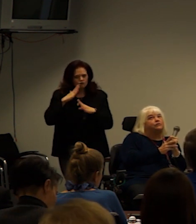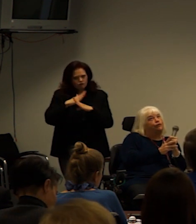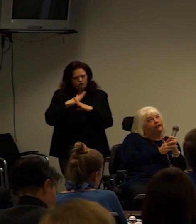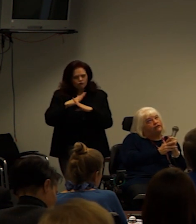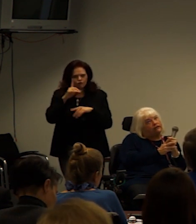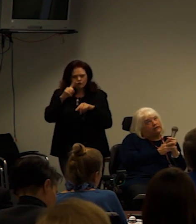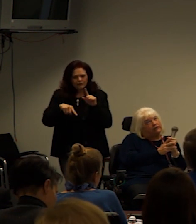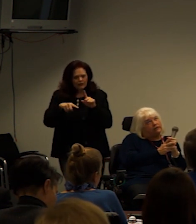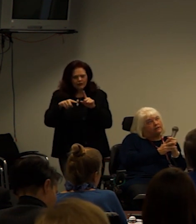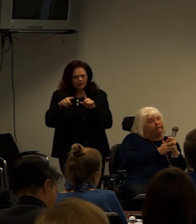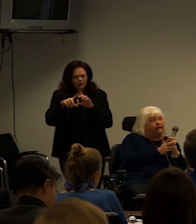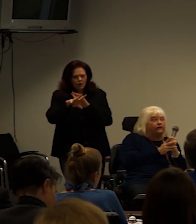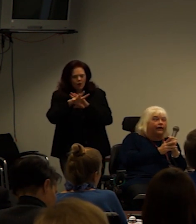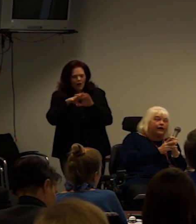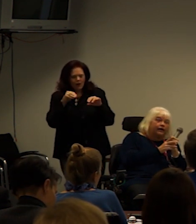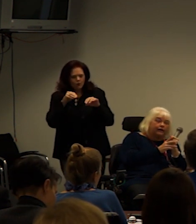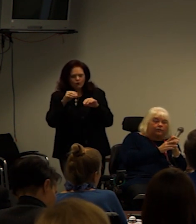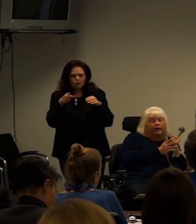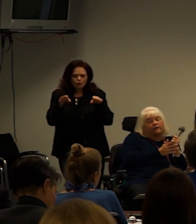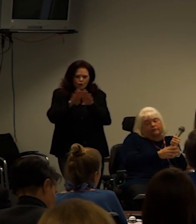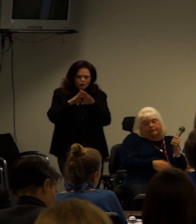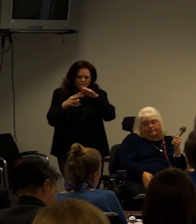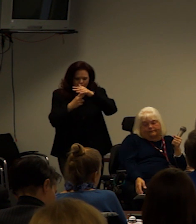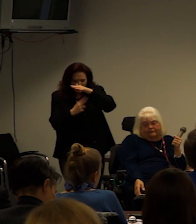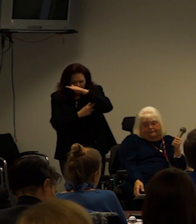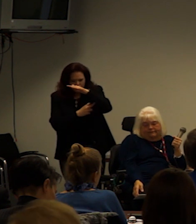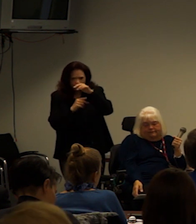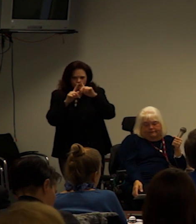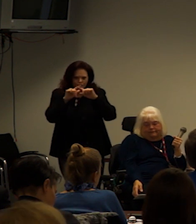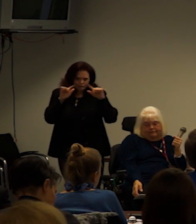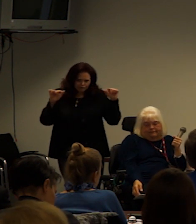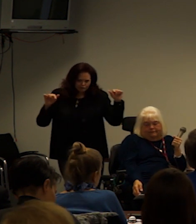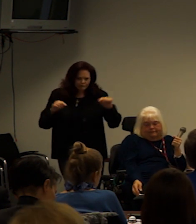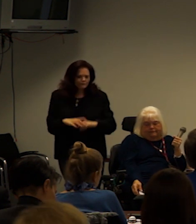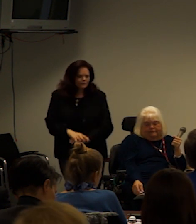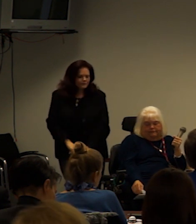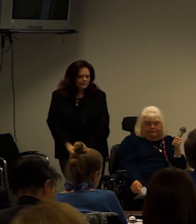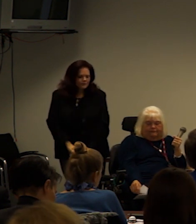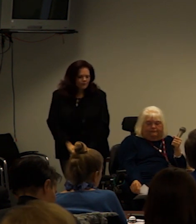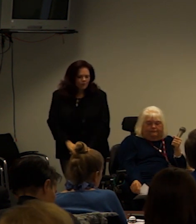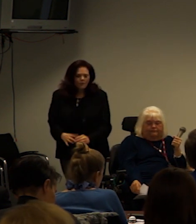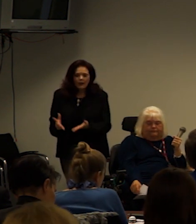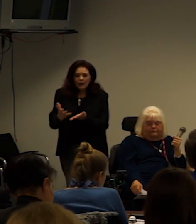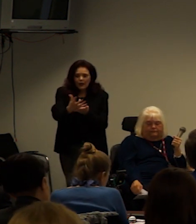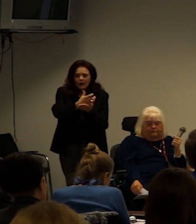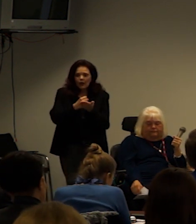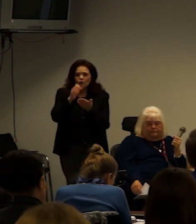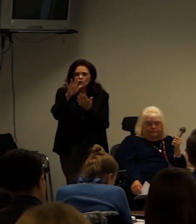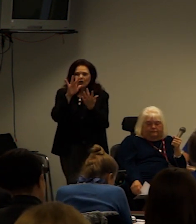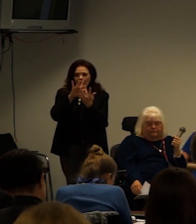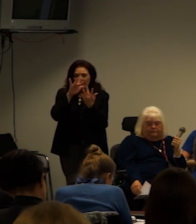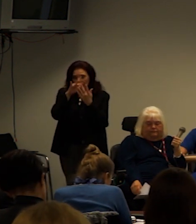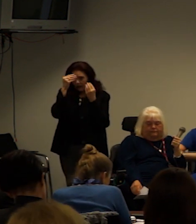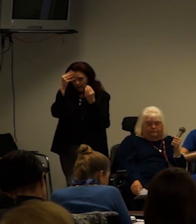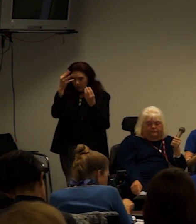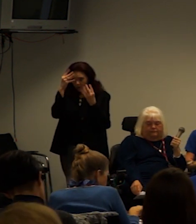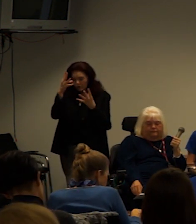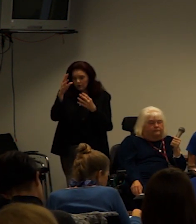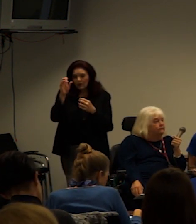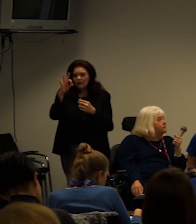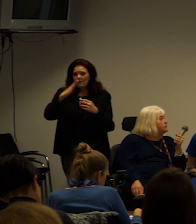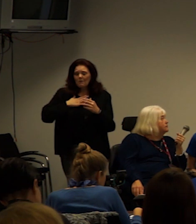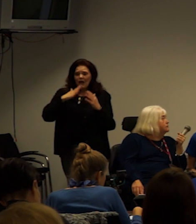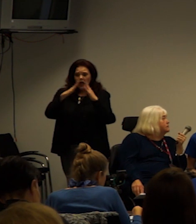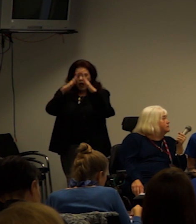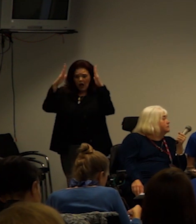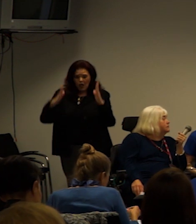start closing bridges, yeah. And then you can't get anywhere. That's right. Collect your contact information. If my